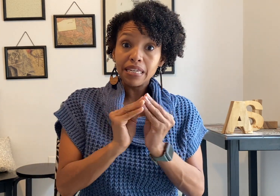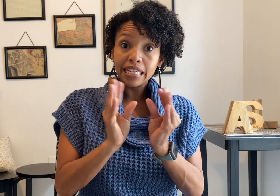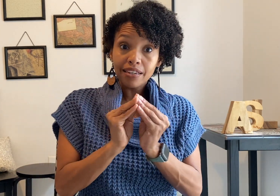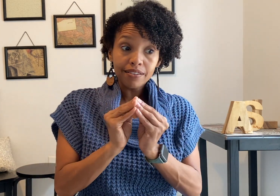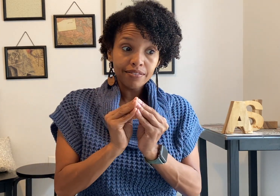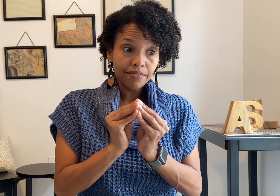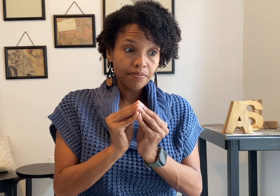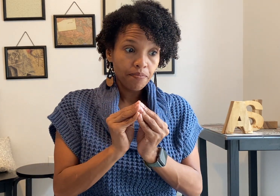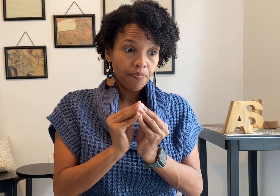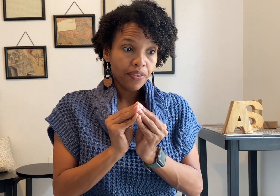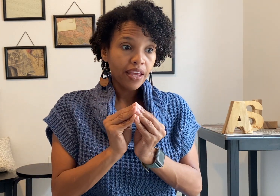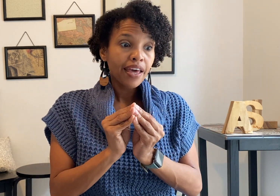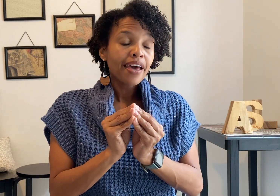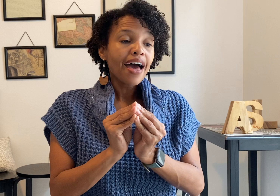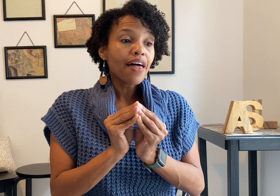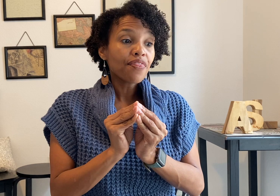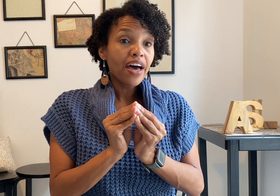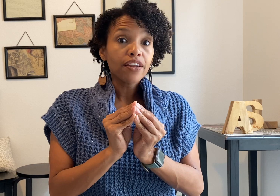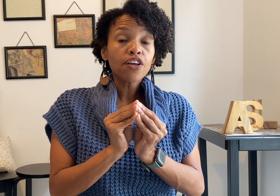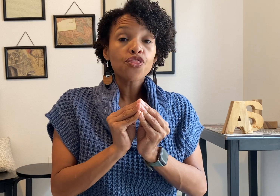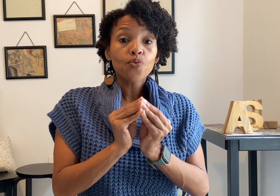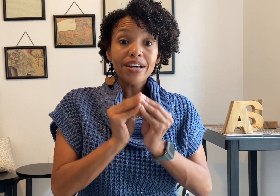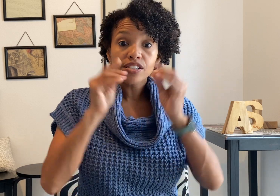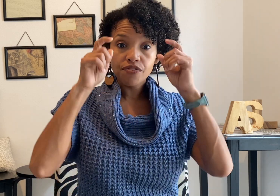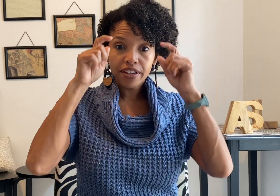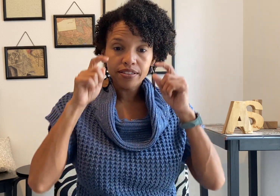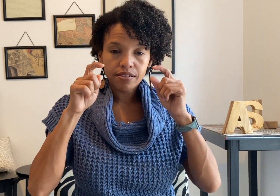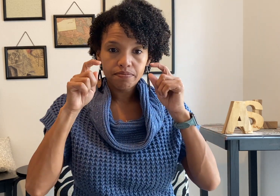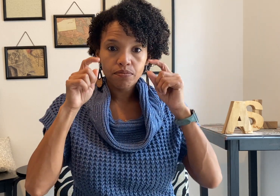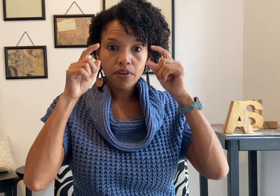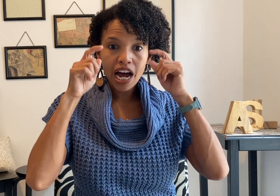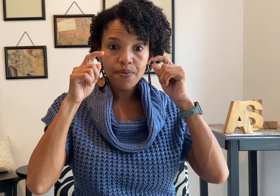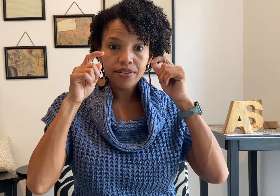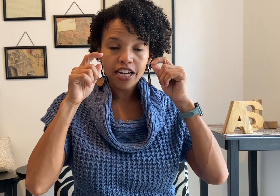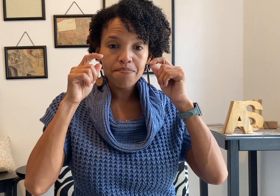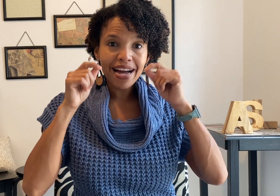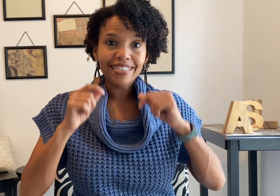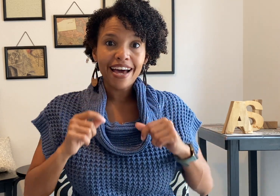meeting, and then the rest of it, eyebrows come back down.